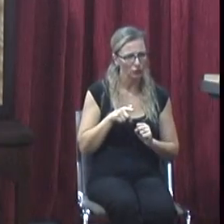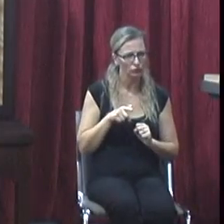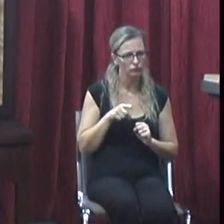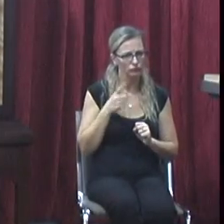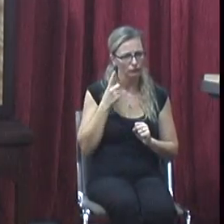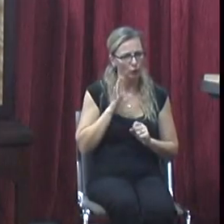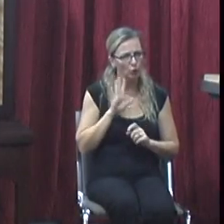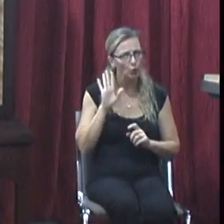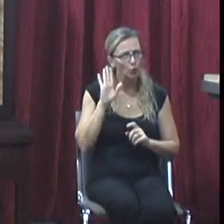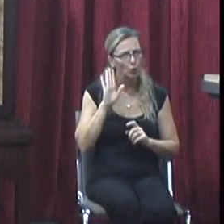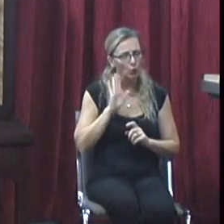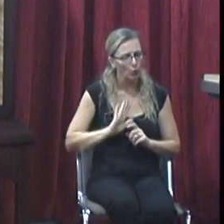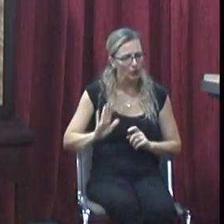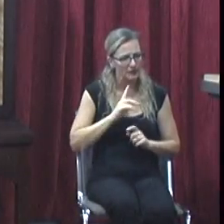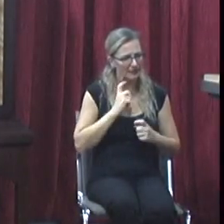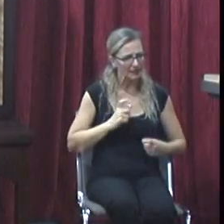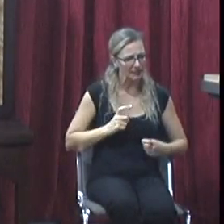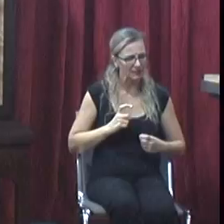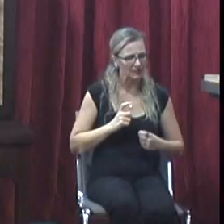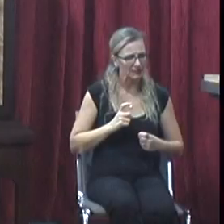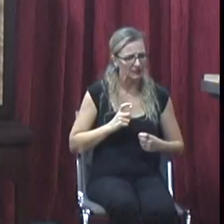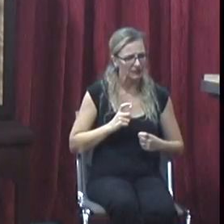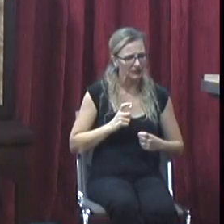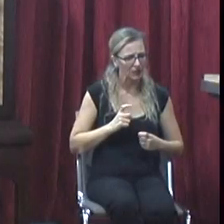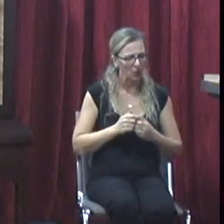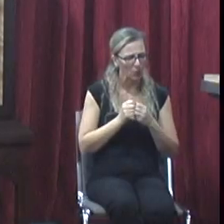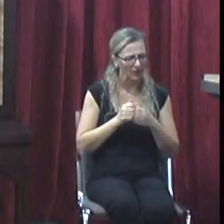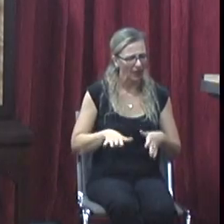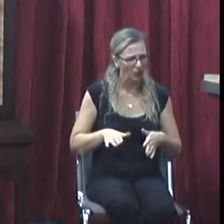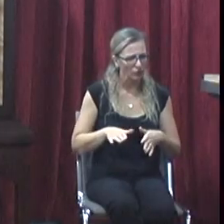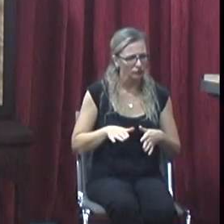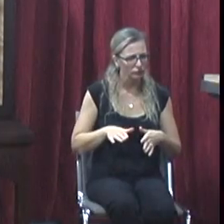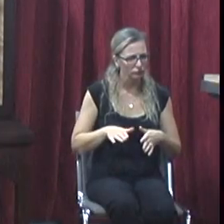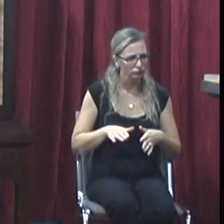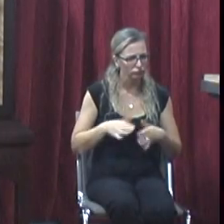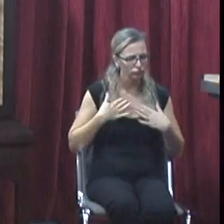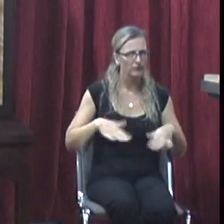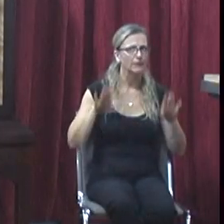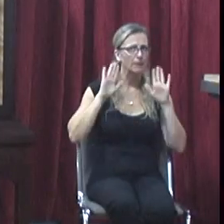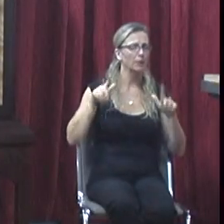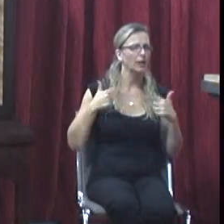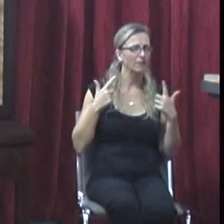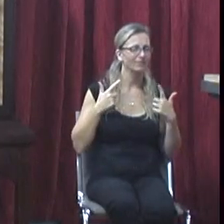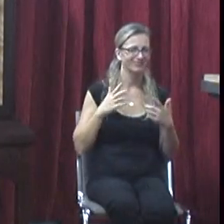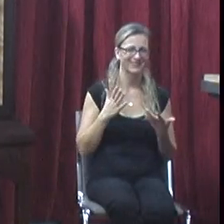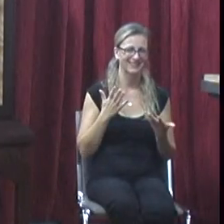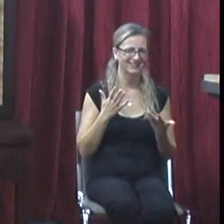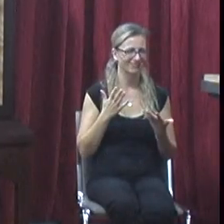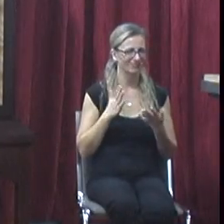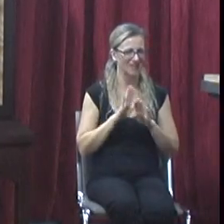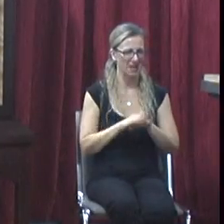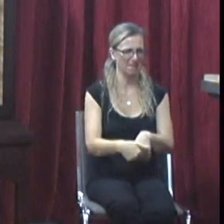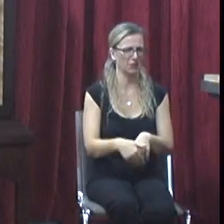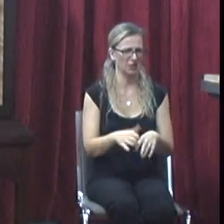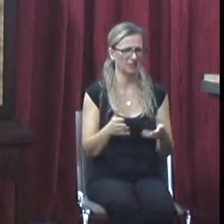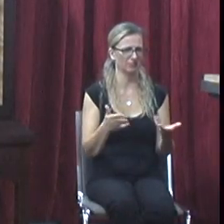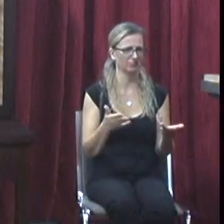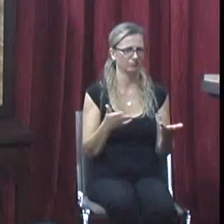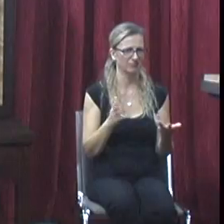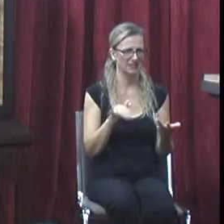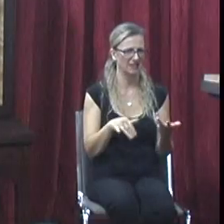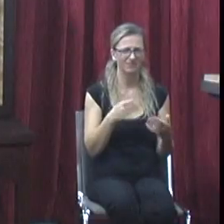without submitting to his lordship, it's hypocritical. God cannot honor that